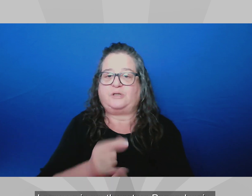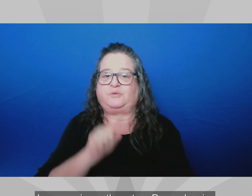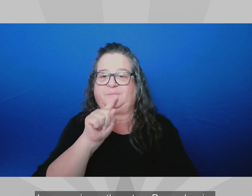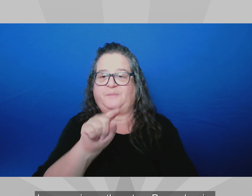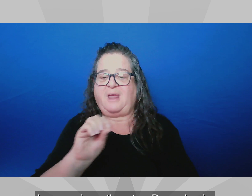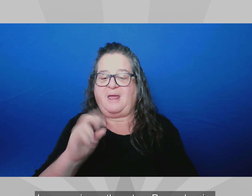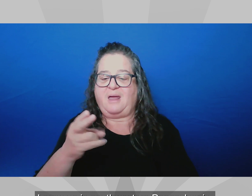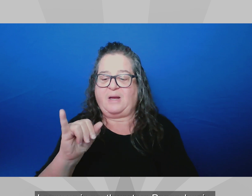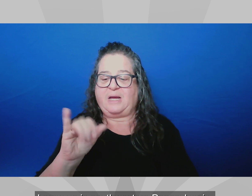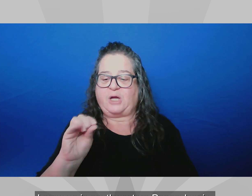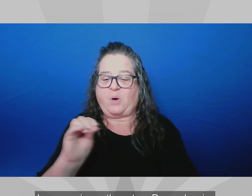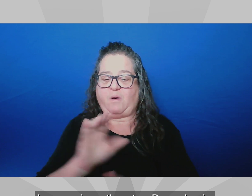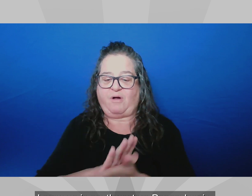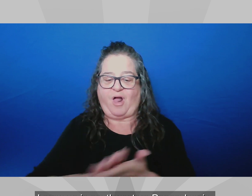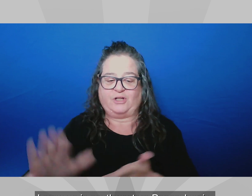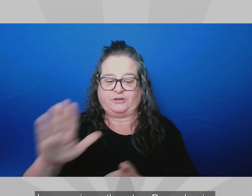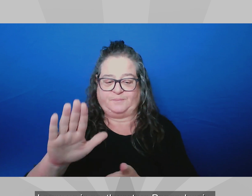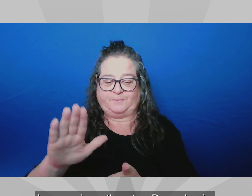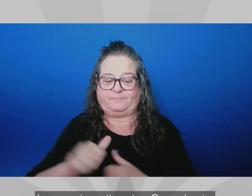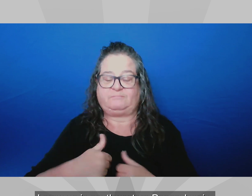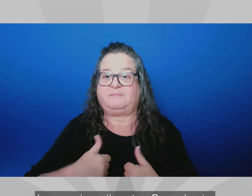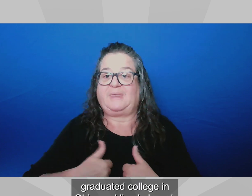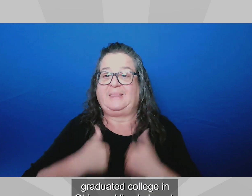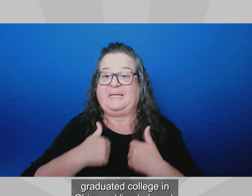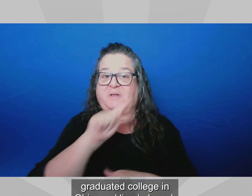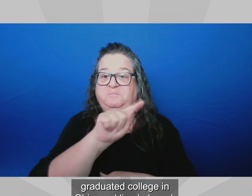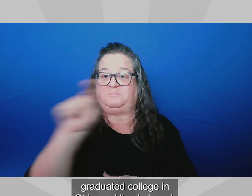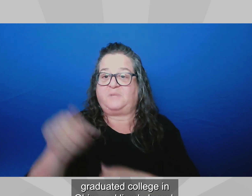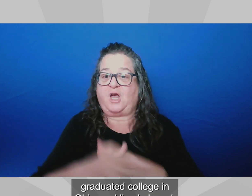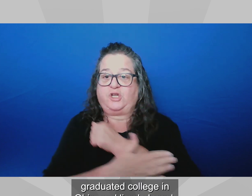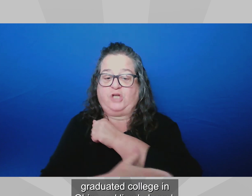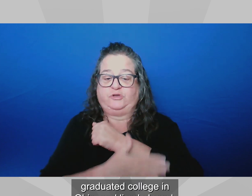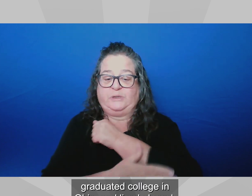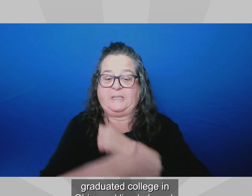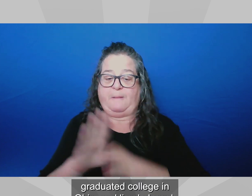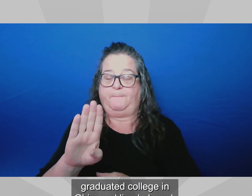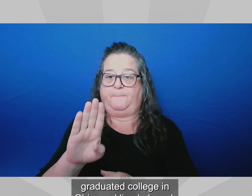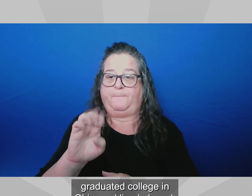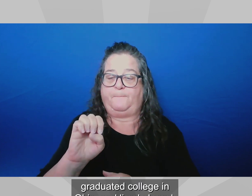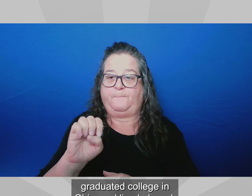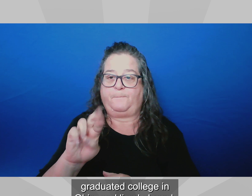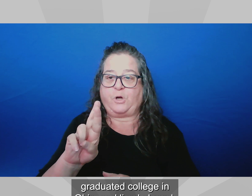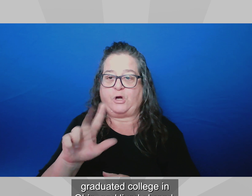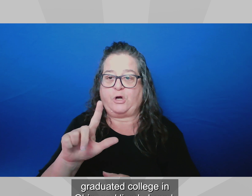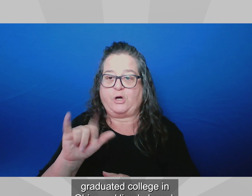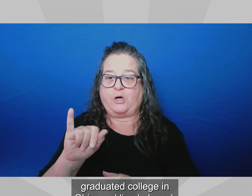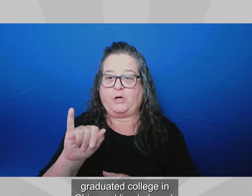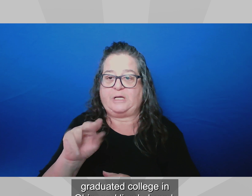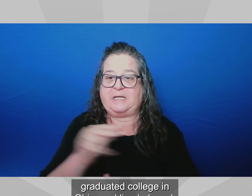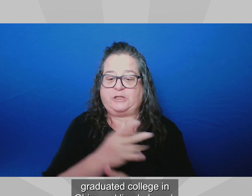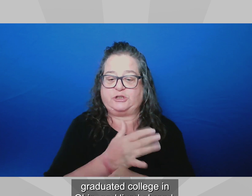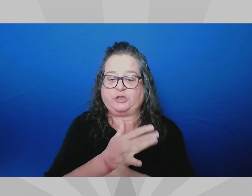I grew up in southwestern Pennsylvania, graduated college in Ohio, and